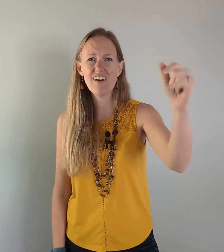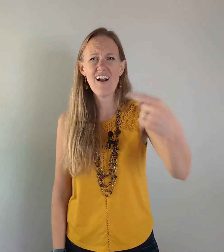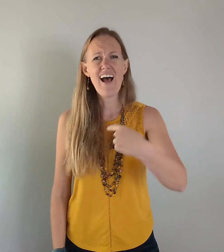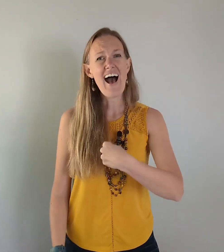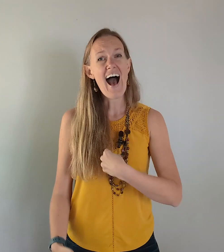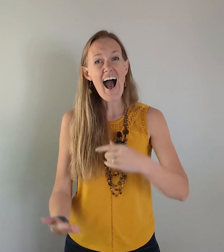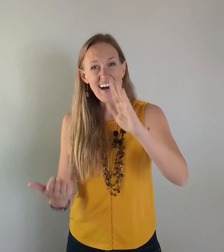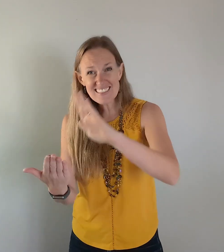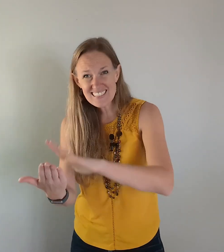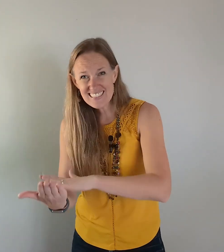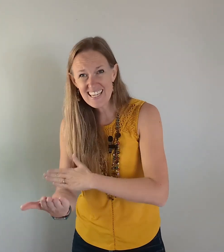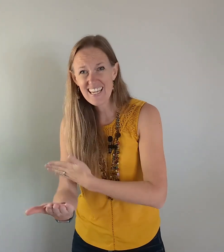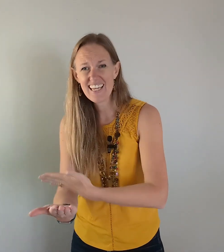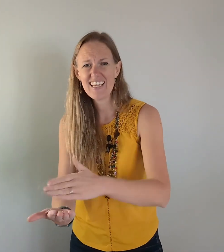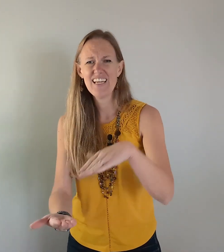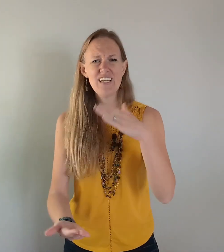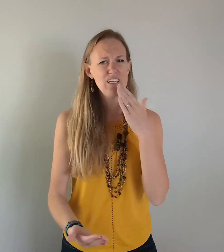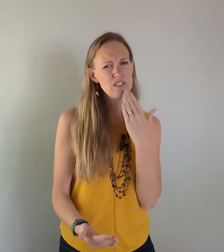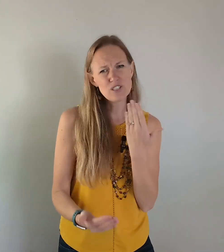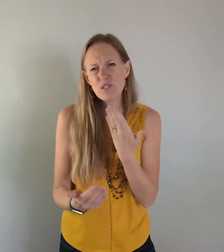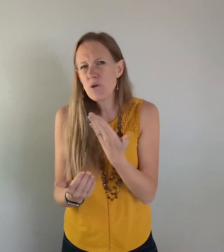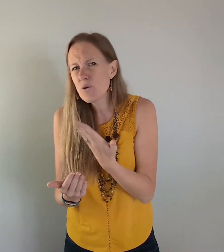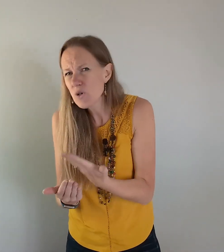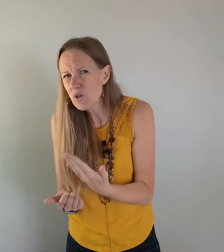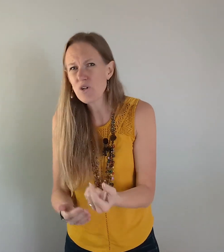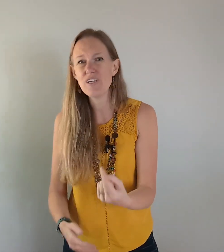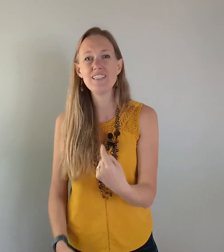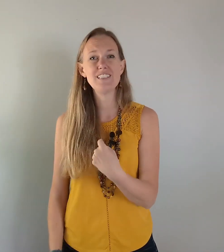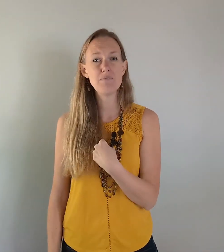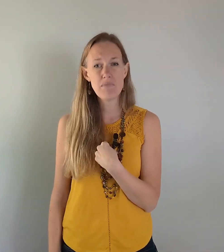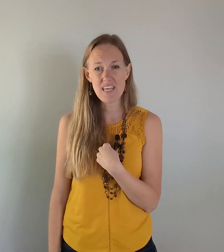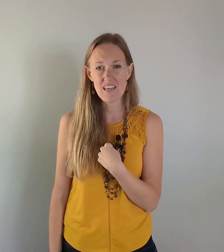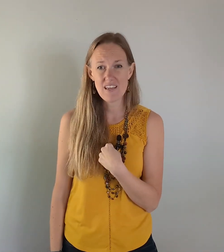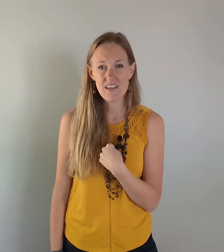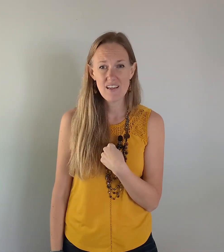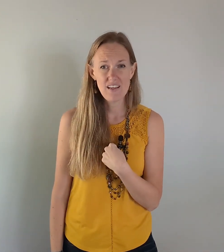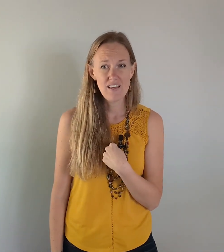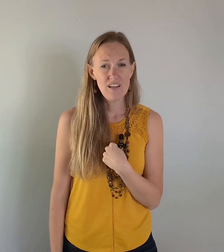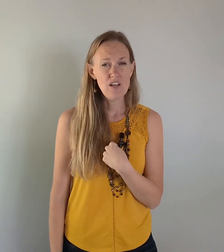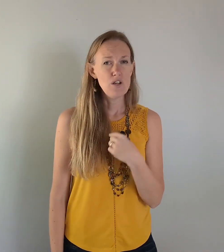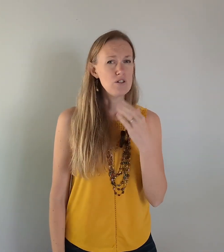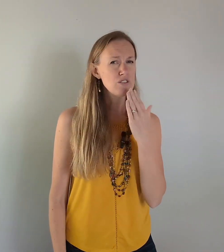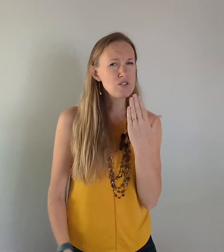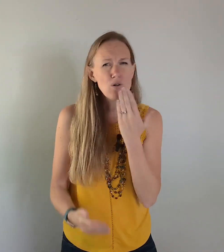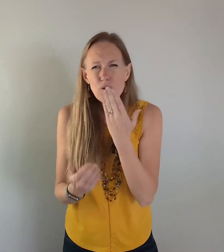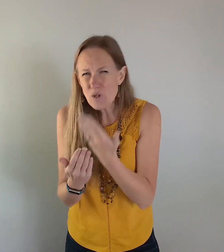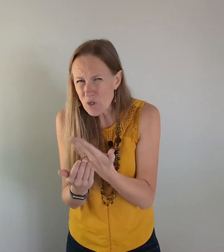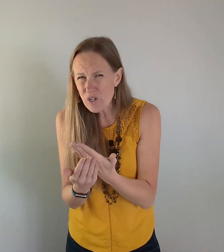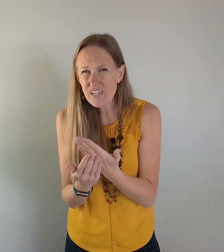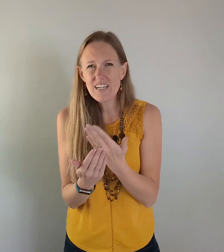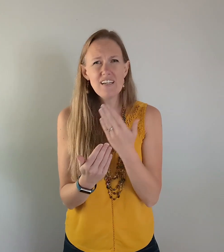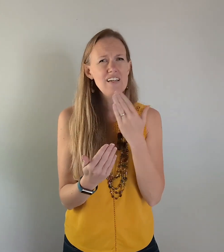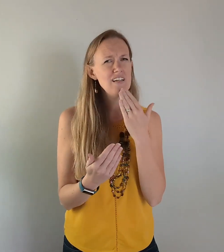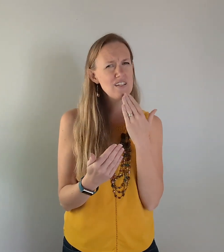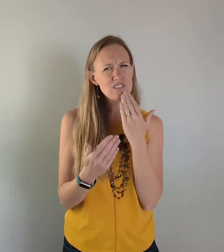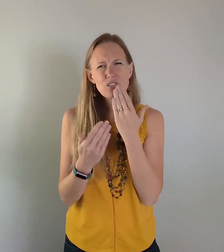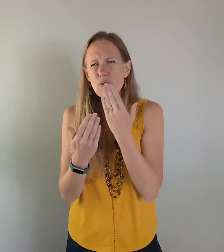Forever I'll sing. You're so good to me. You're so good. You're